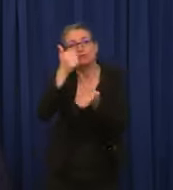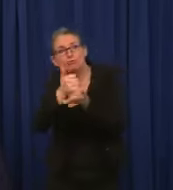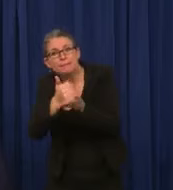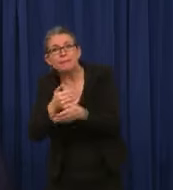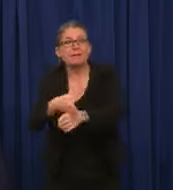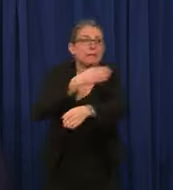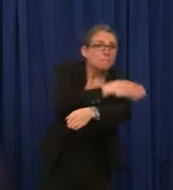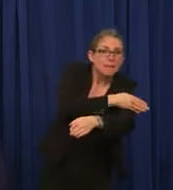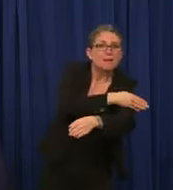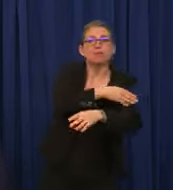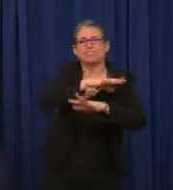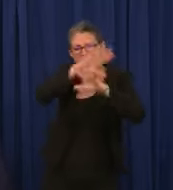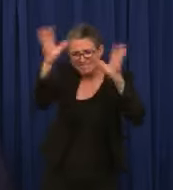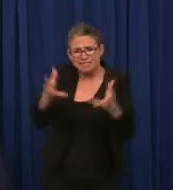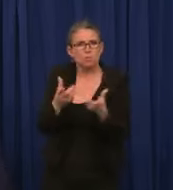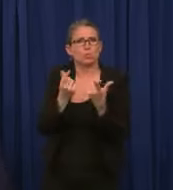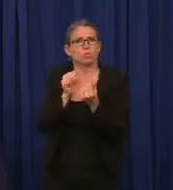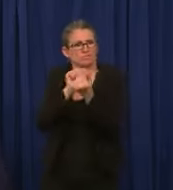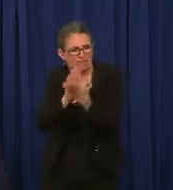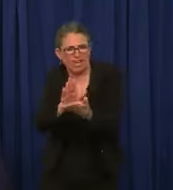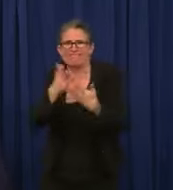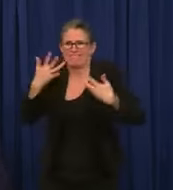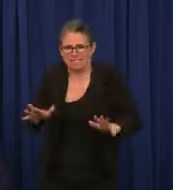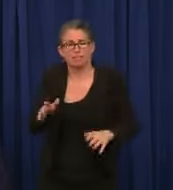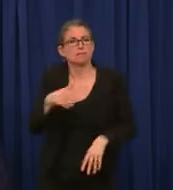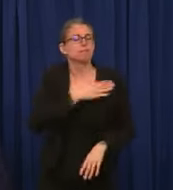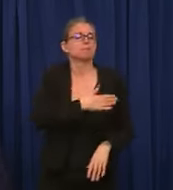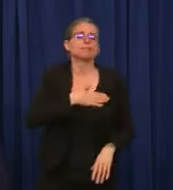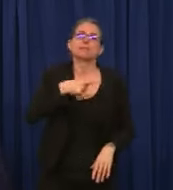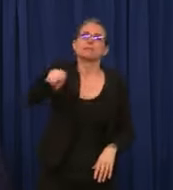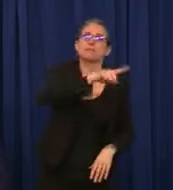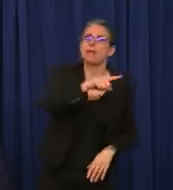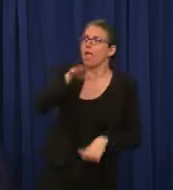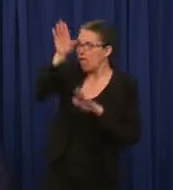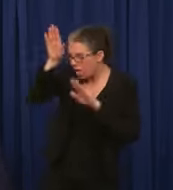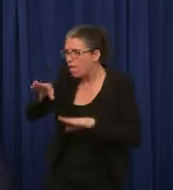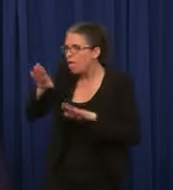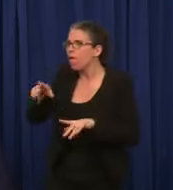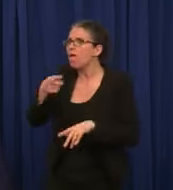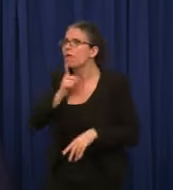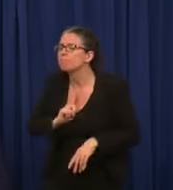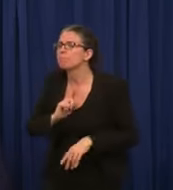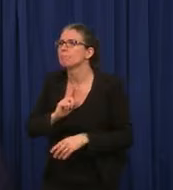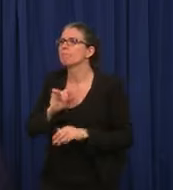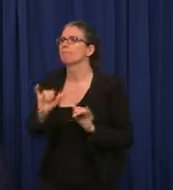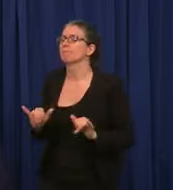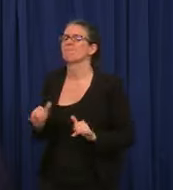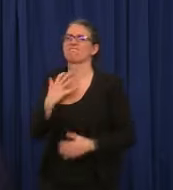virus. So thank you very much, everyone, and I'll look forward to chatting with everyone tomorrow. Thank you.